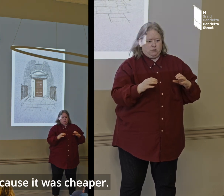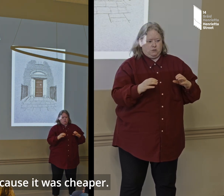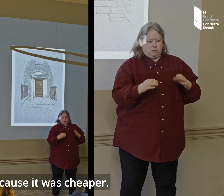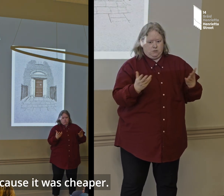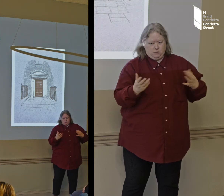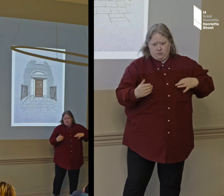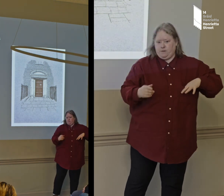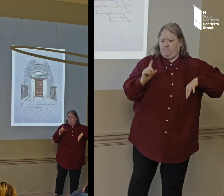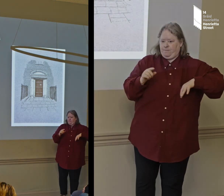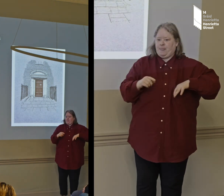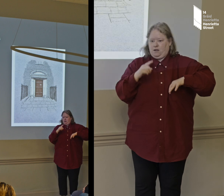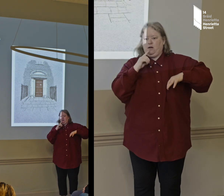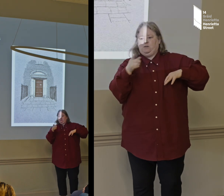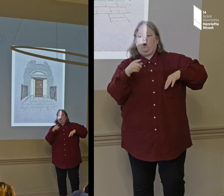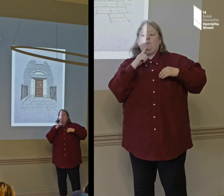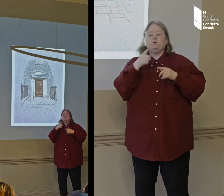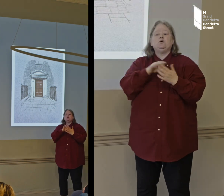cheaper.